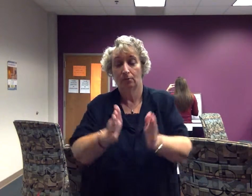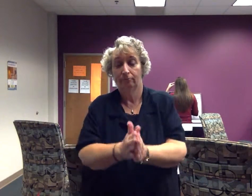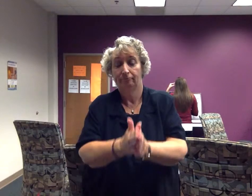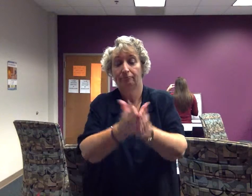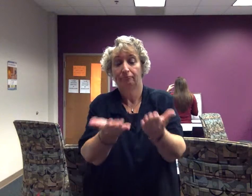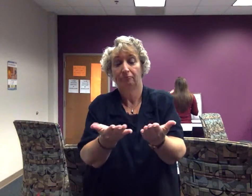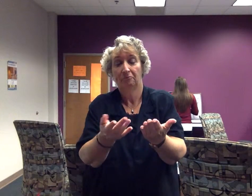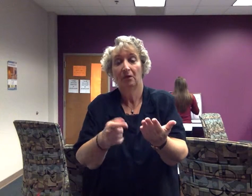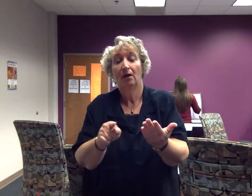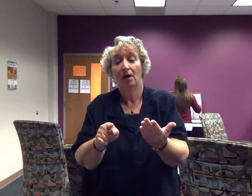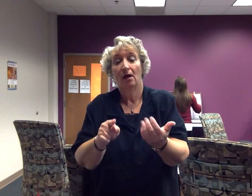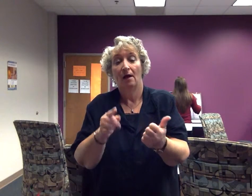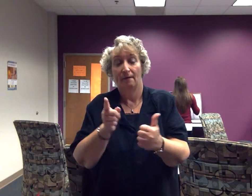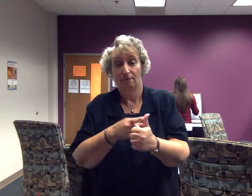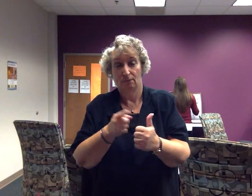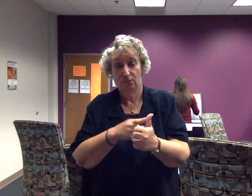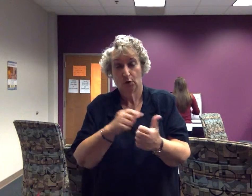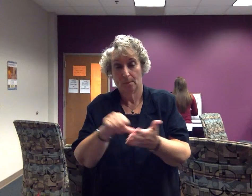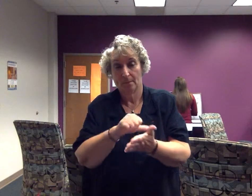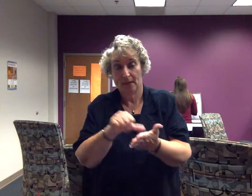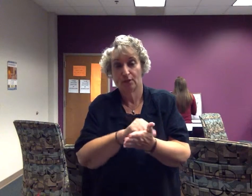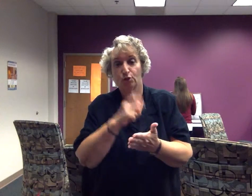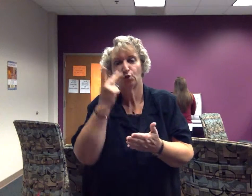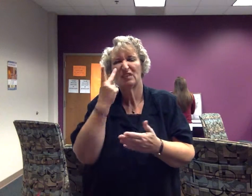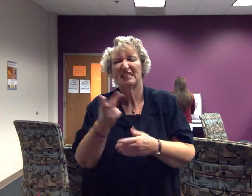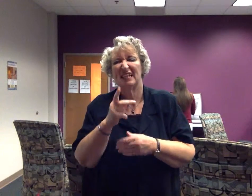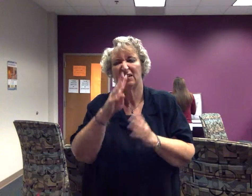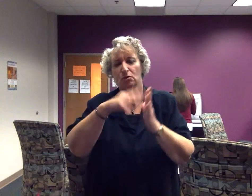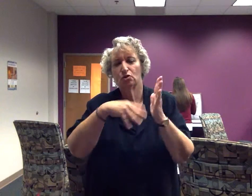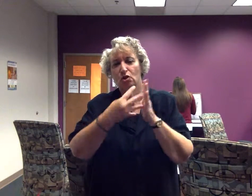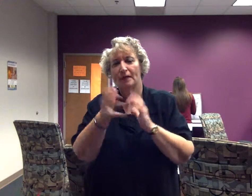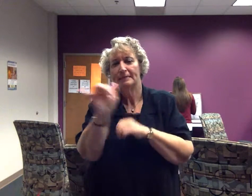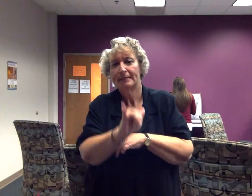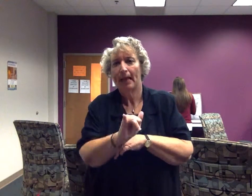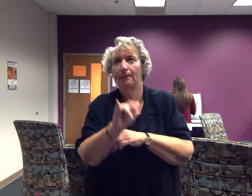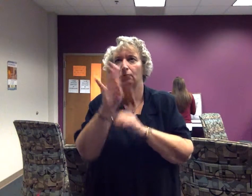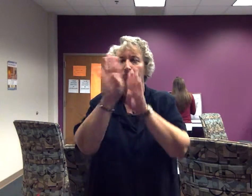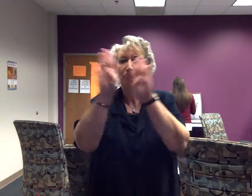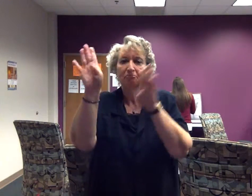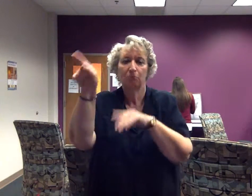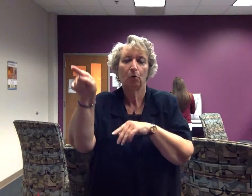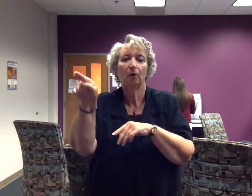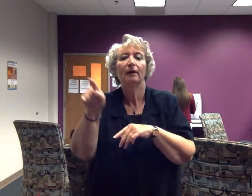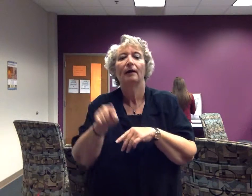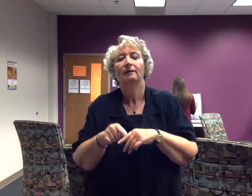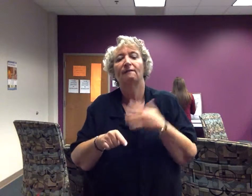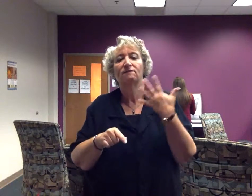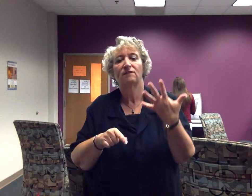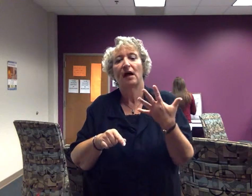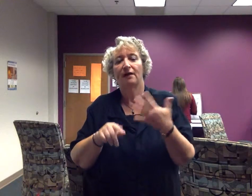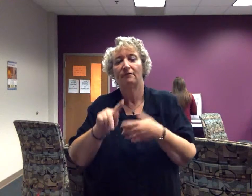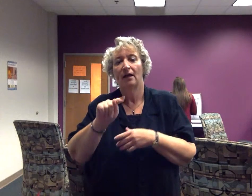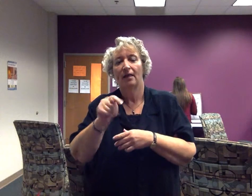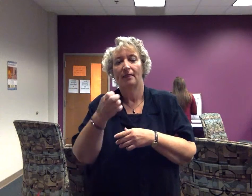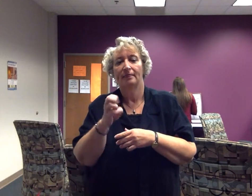you'll see a chart that looks very similar to the one on the board. And it's got our 5 themes on it, the 5 connecting themes that I told you about earlier. And